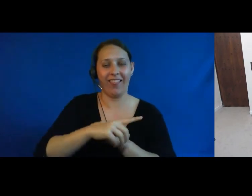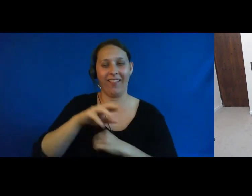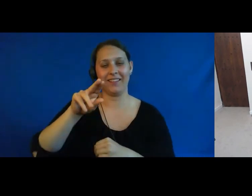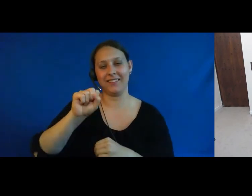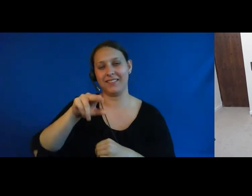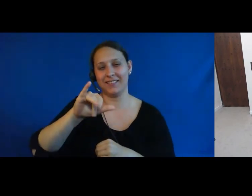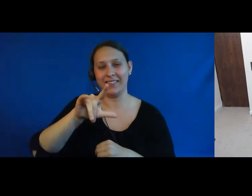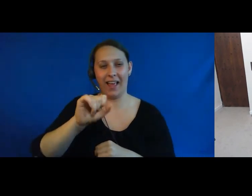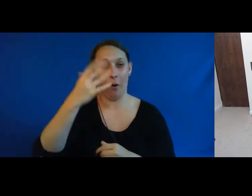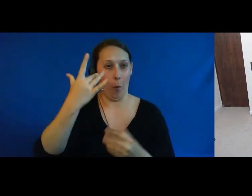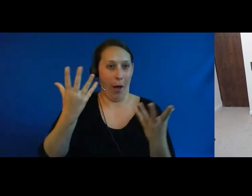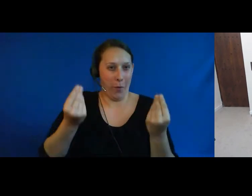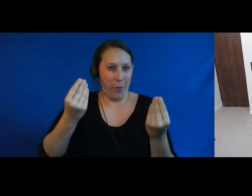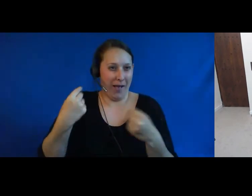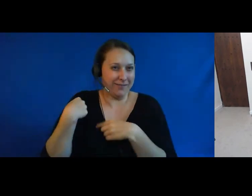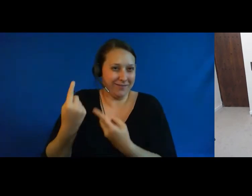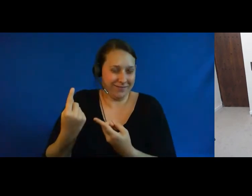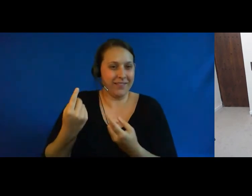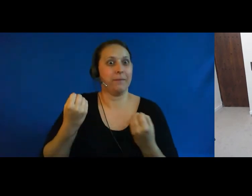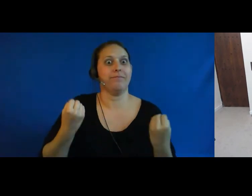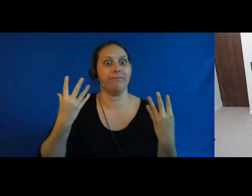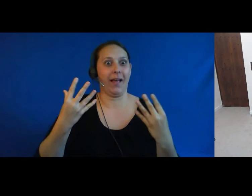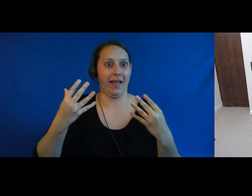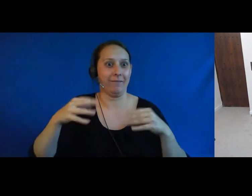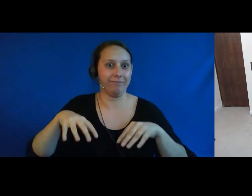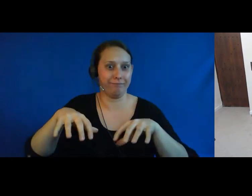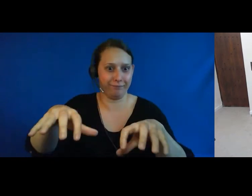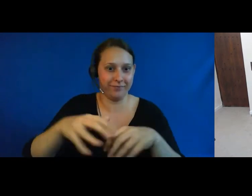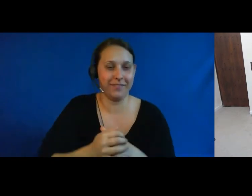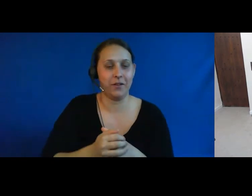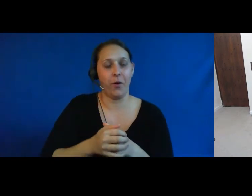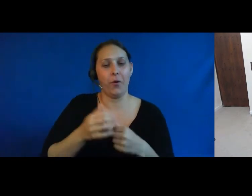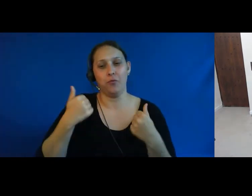all sorts of fun and trying to keep the plants healthy.